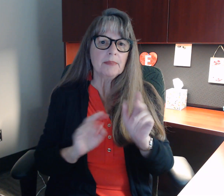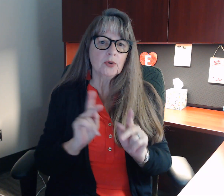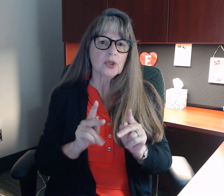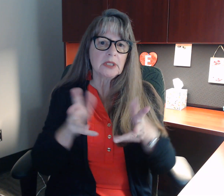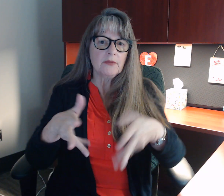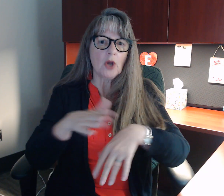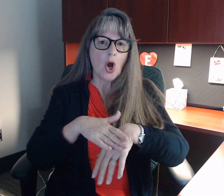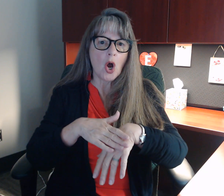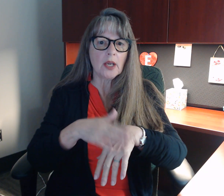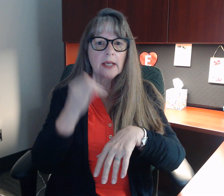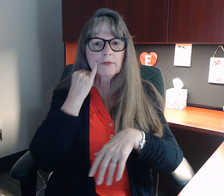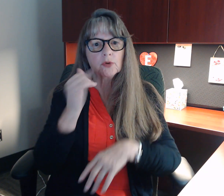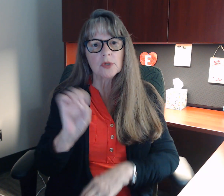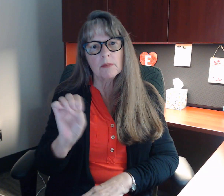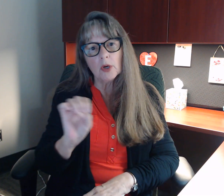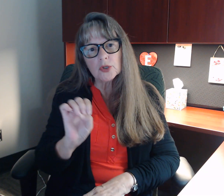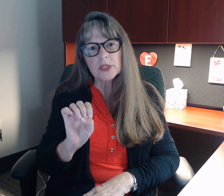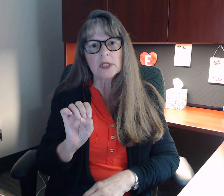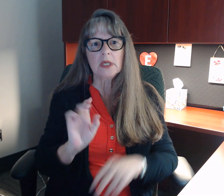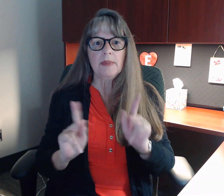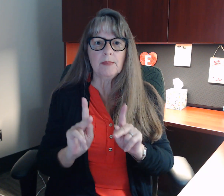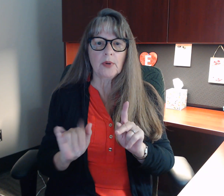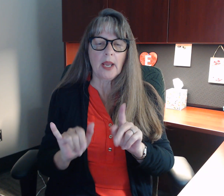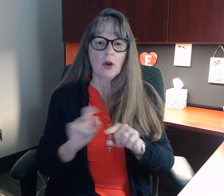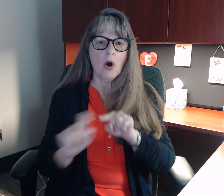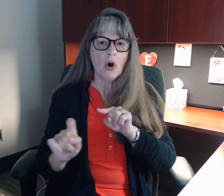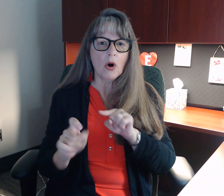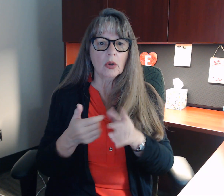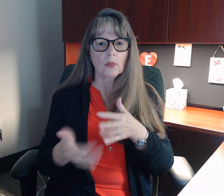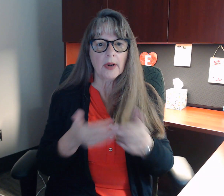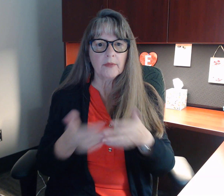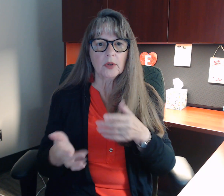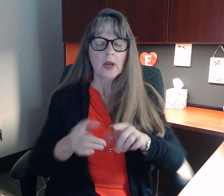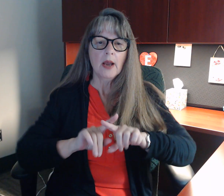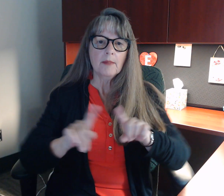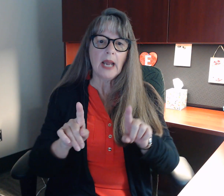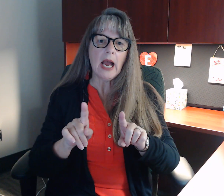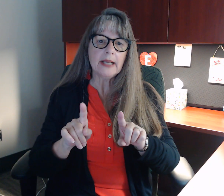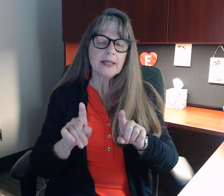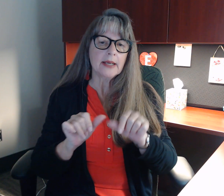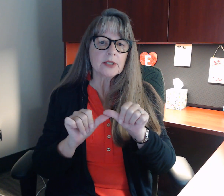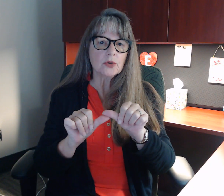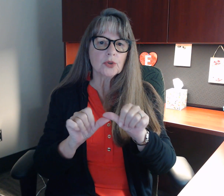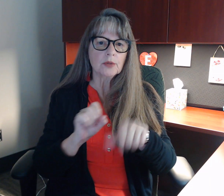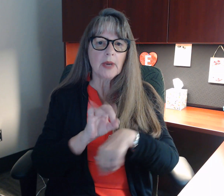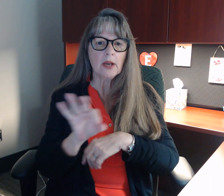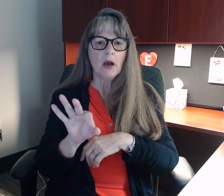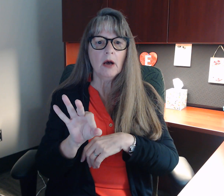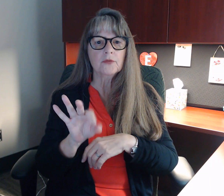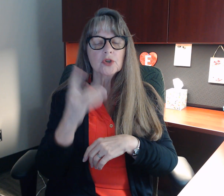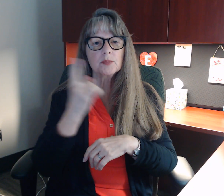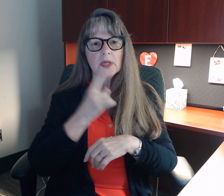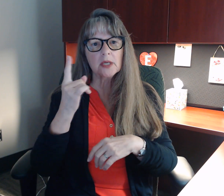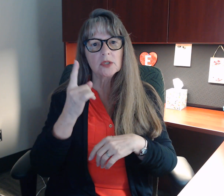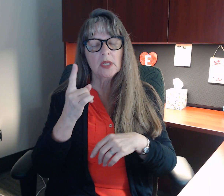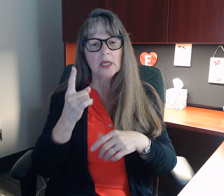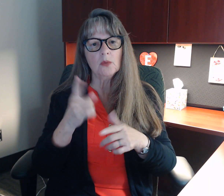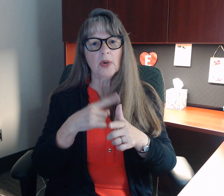just leave it on, like if there's an emergency, people can call or whatever. But I still turn mine off just because then when I turn